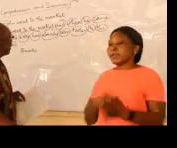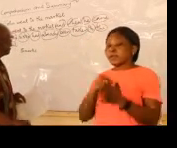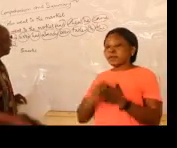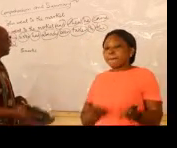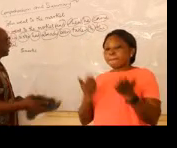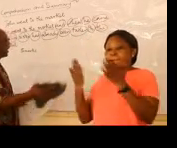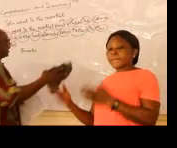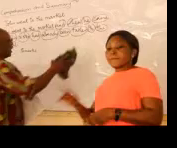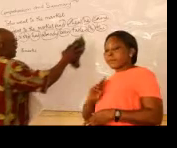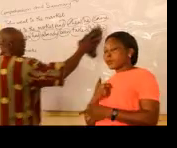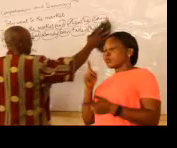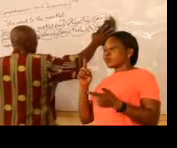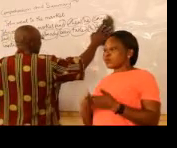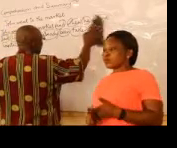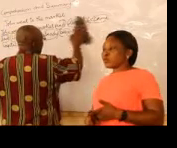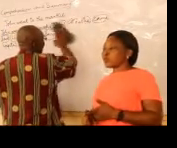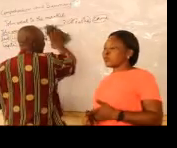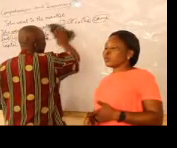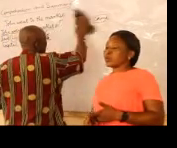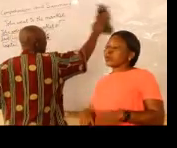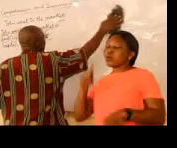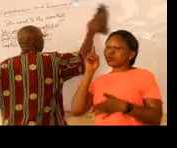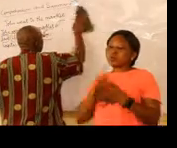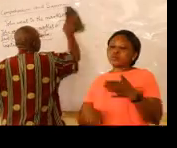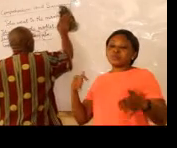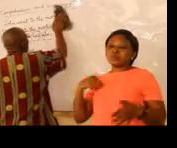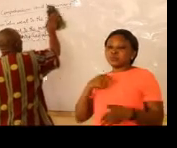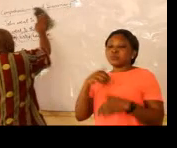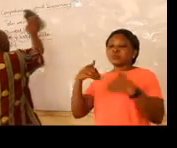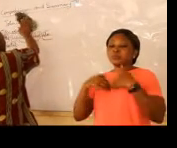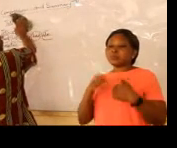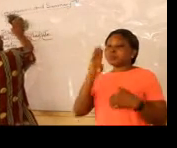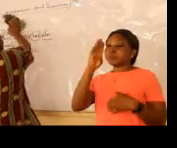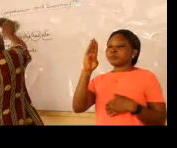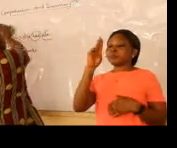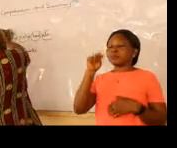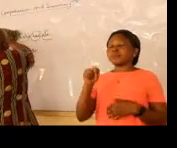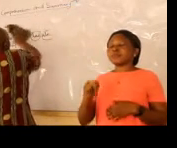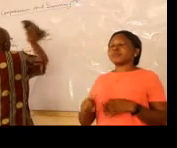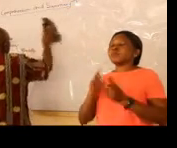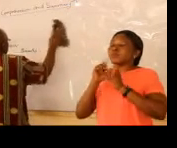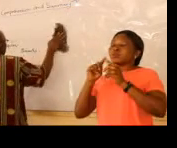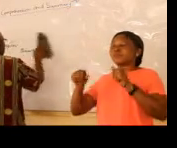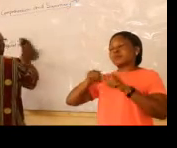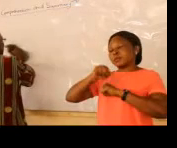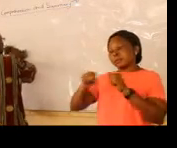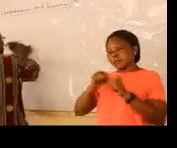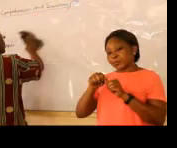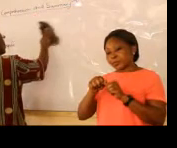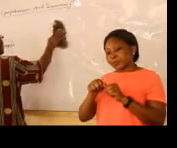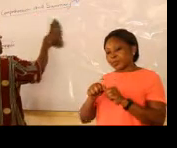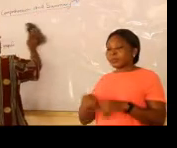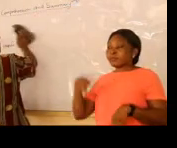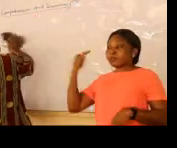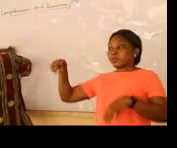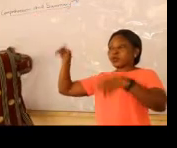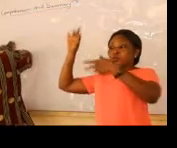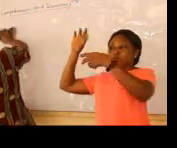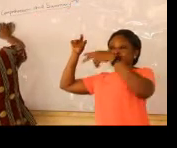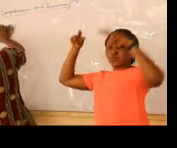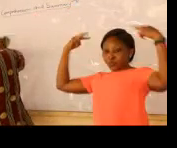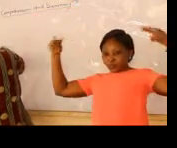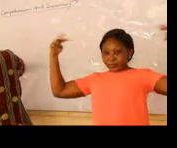what we have been talking about, the topic sentence. So when you are